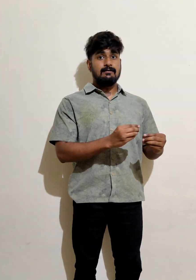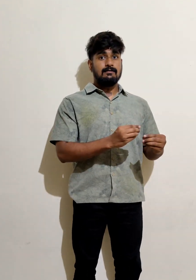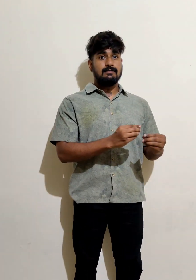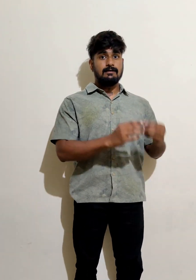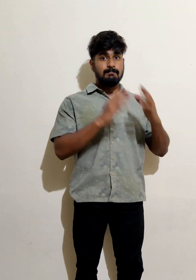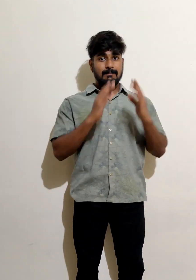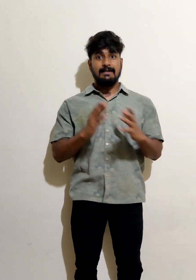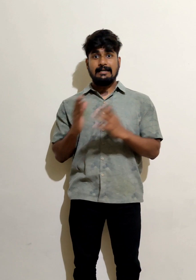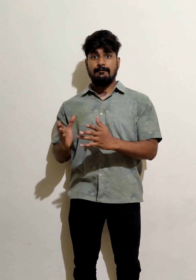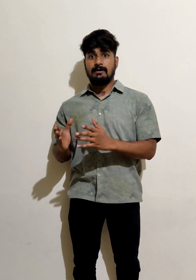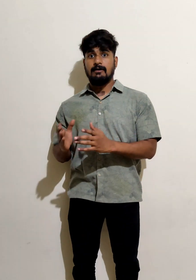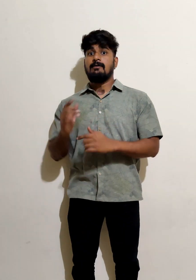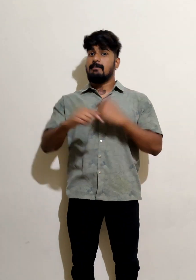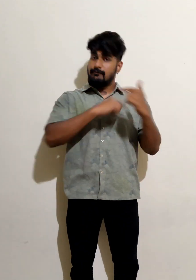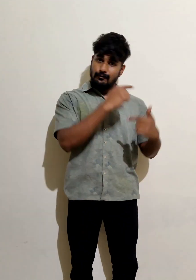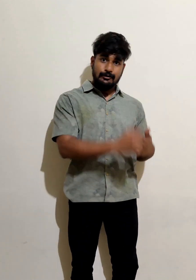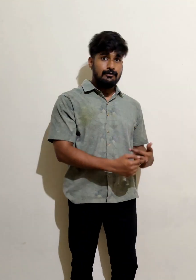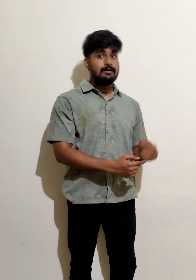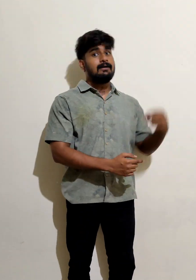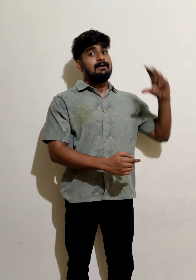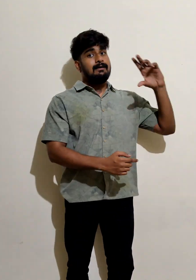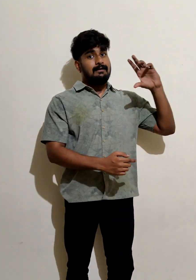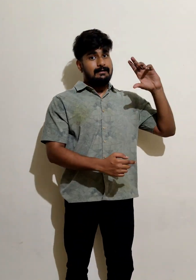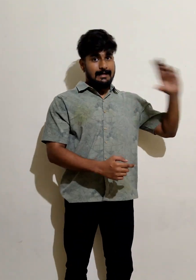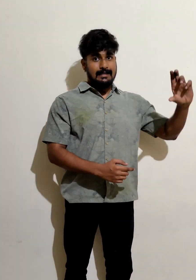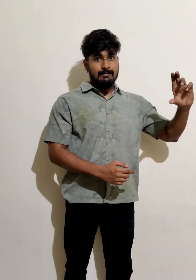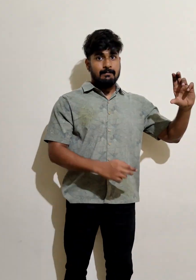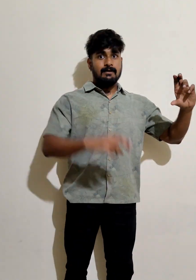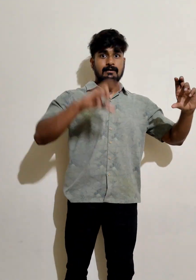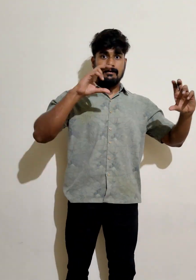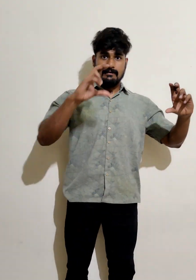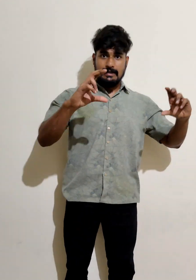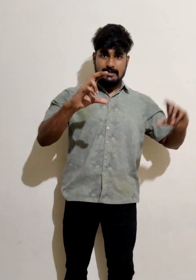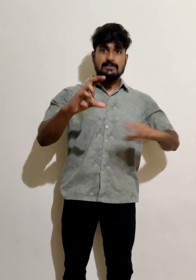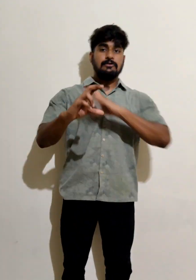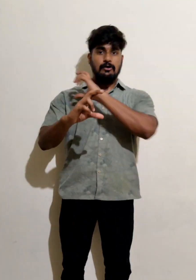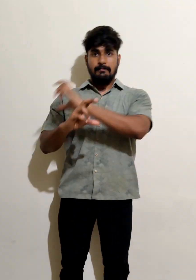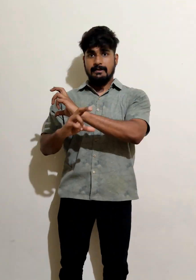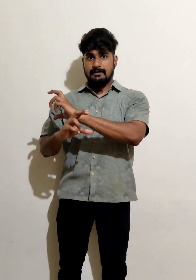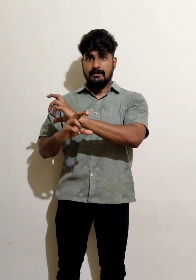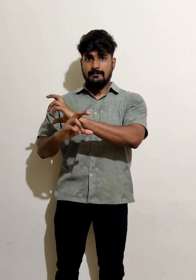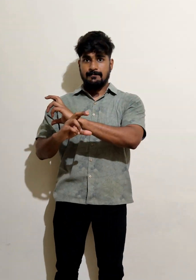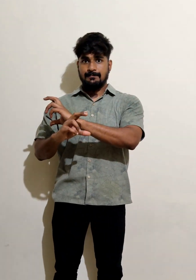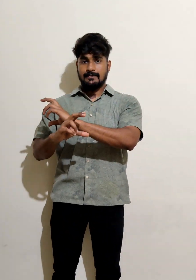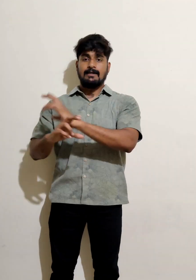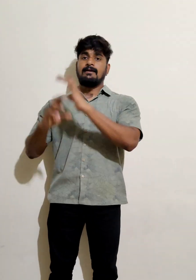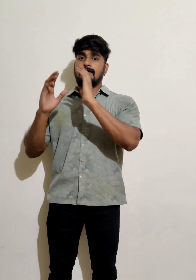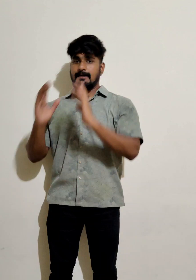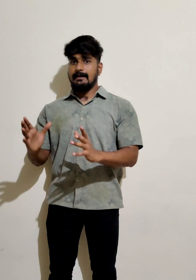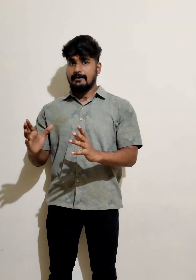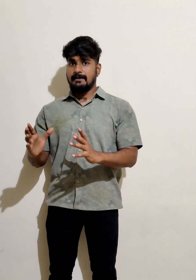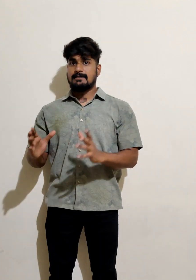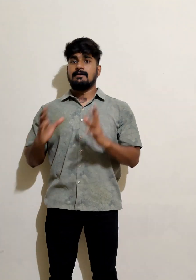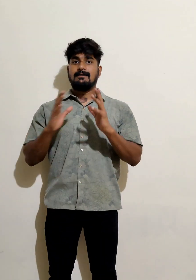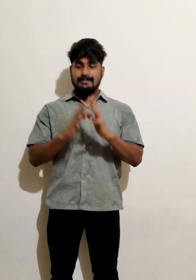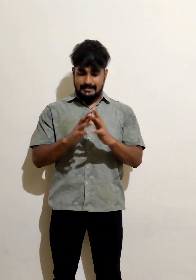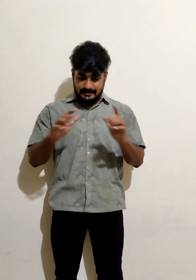specified the public keyword before your data member, class or method, it means this